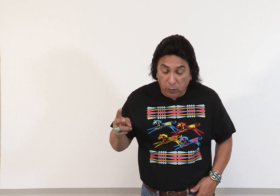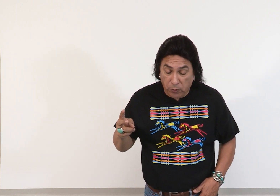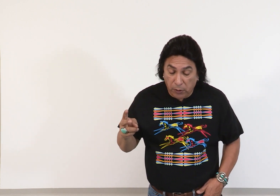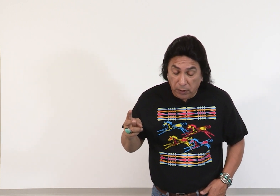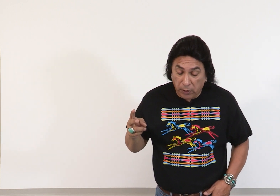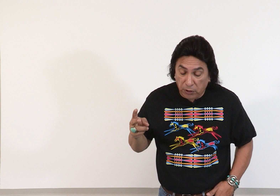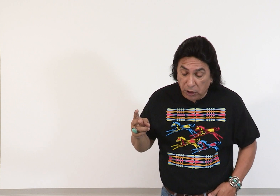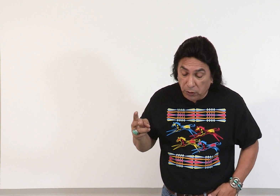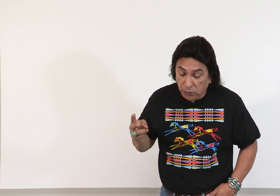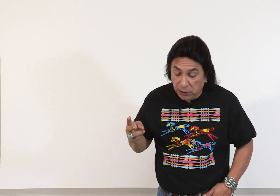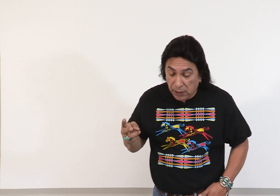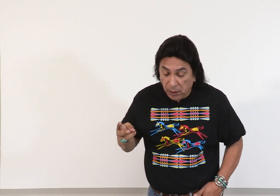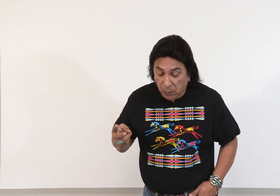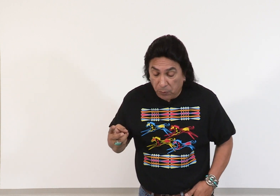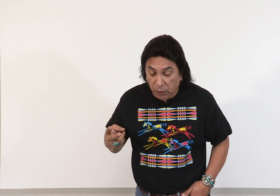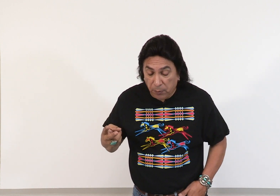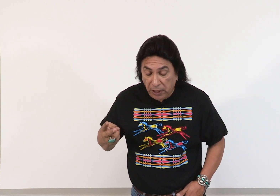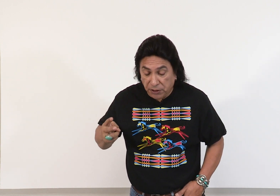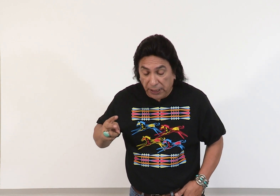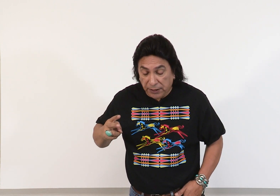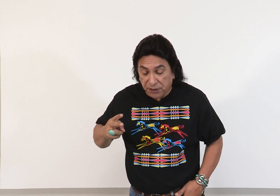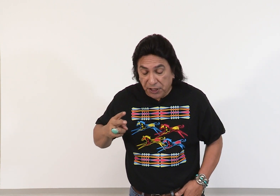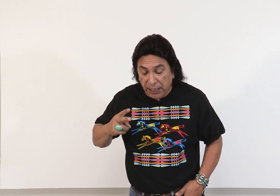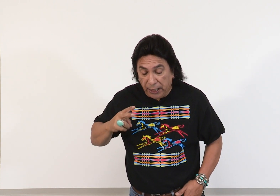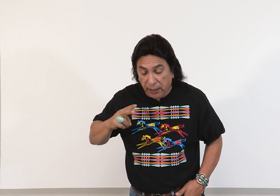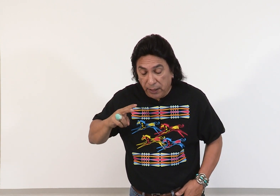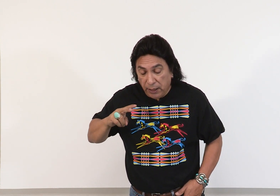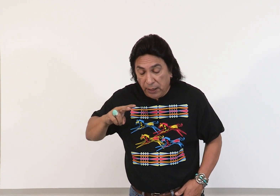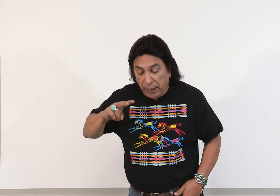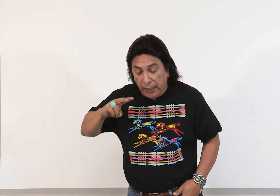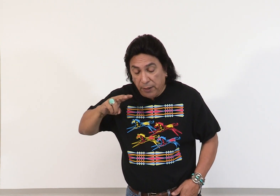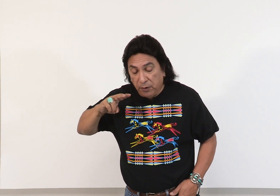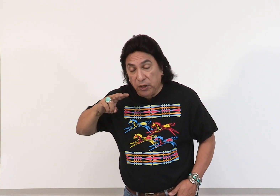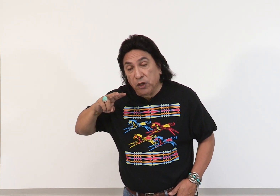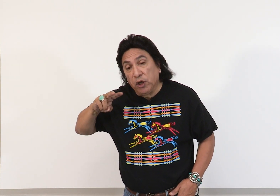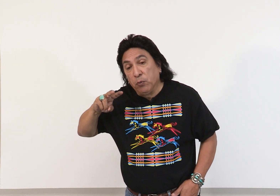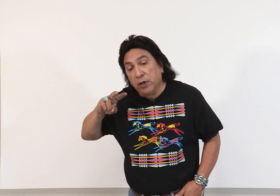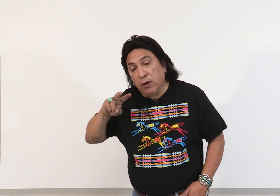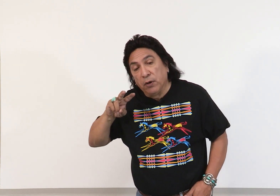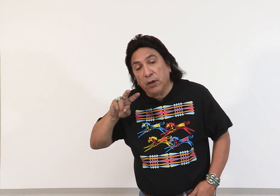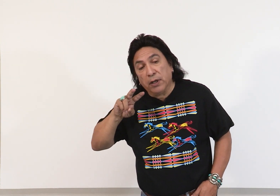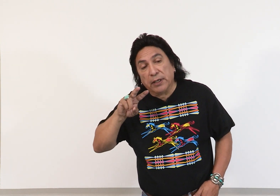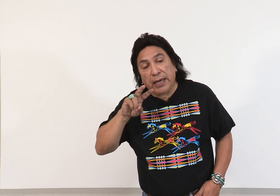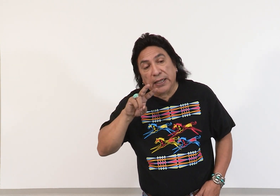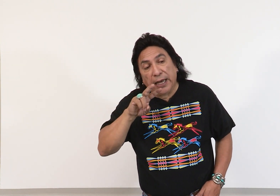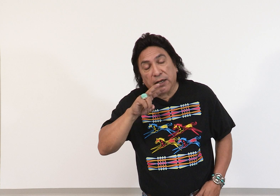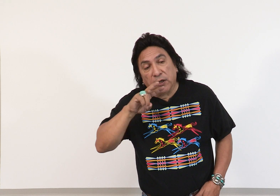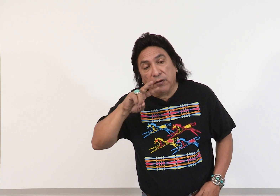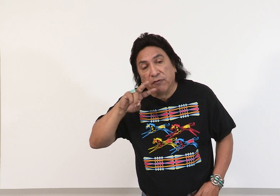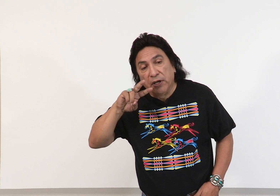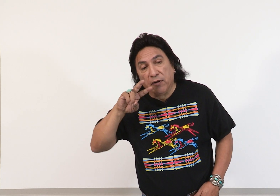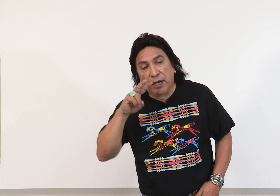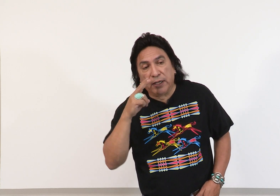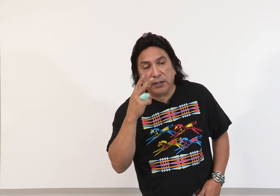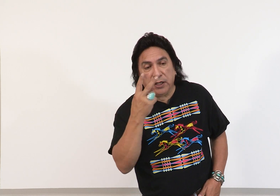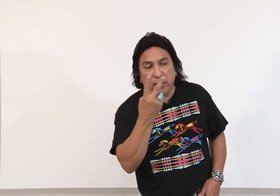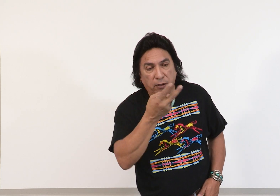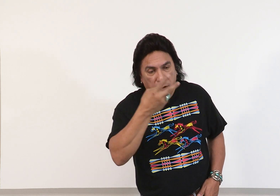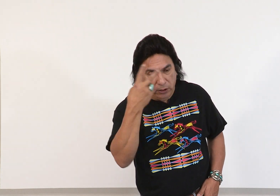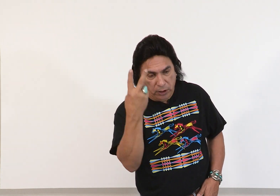also use pretty much in singing. And you would take that finger like this here